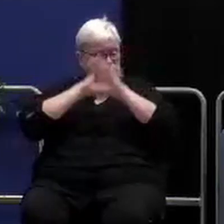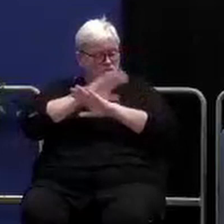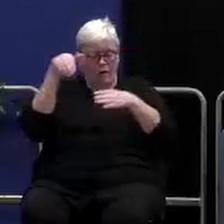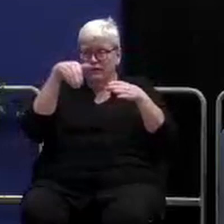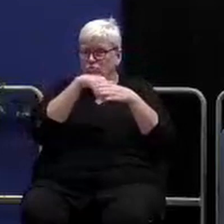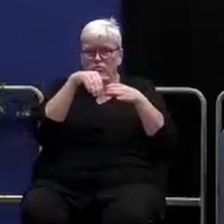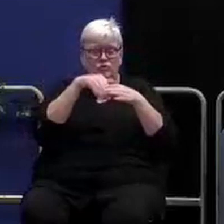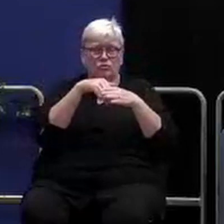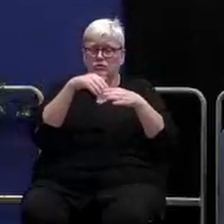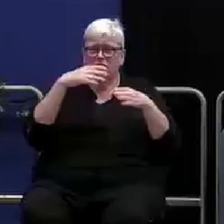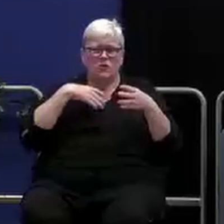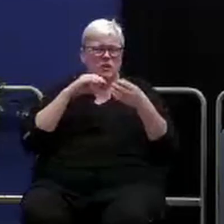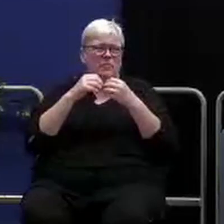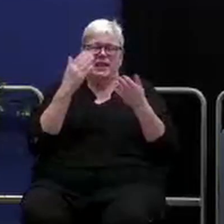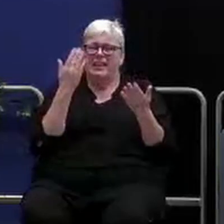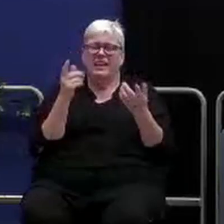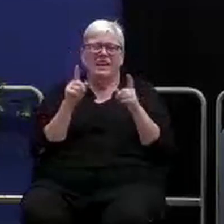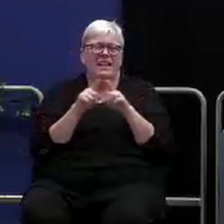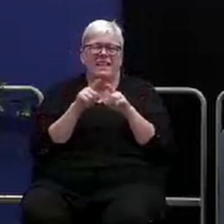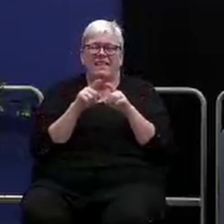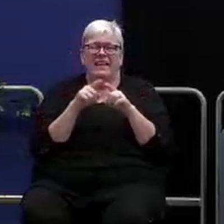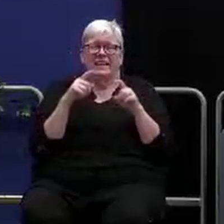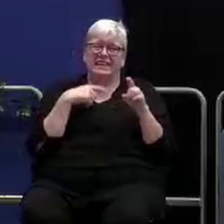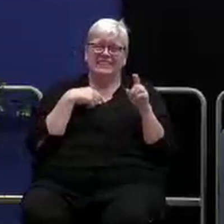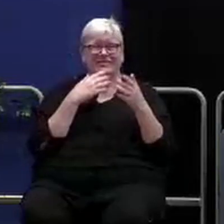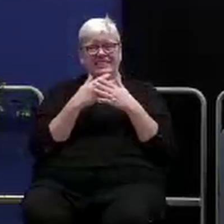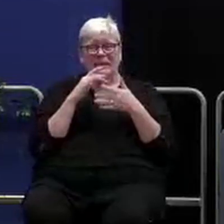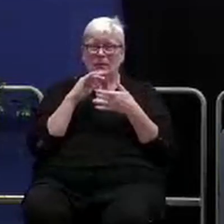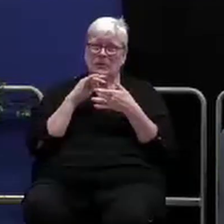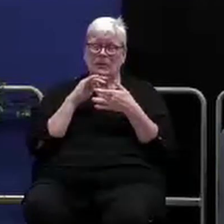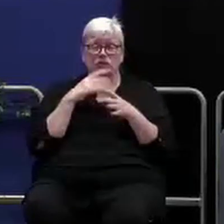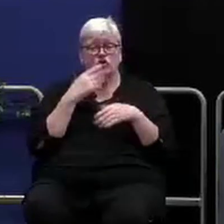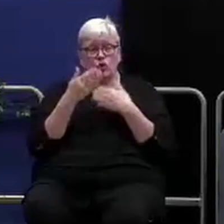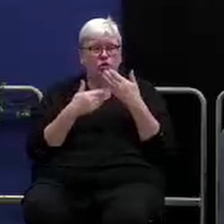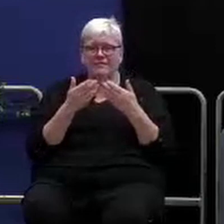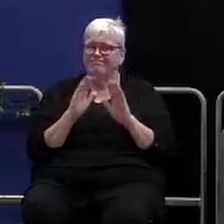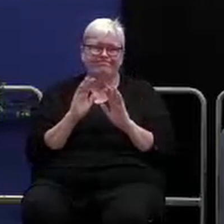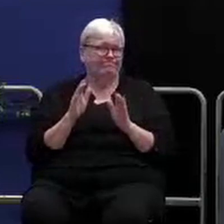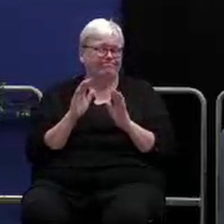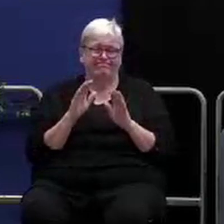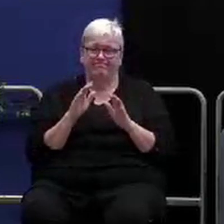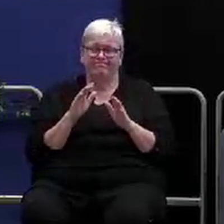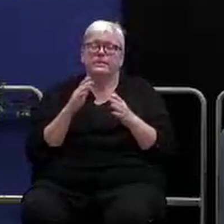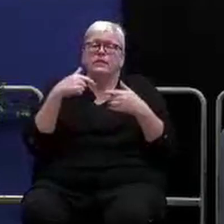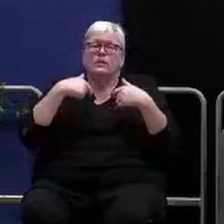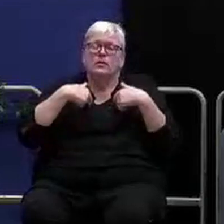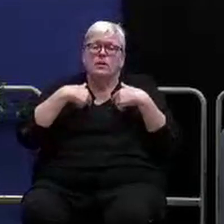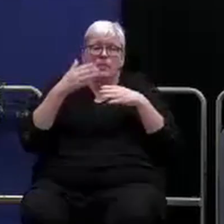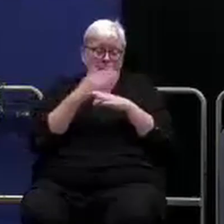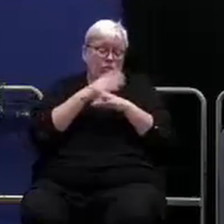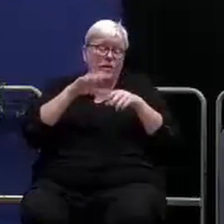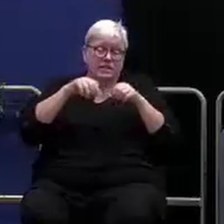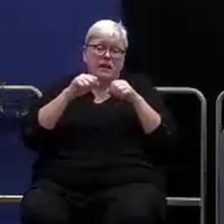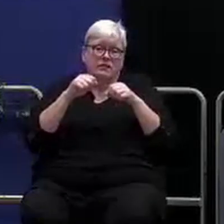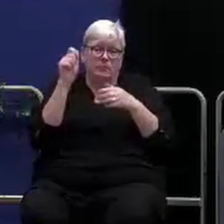I didn't want to make it like a Pollyanna story. And when before I started this, I